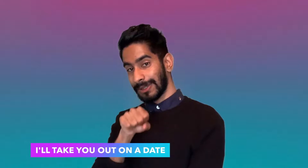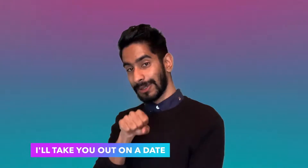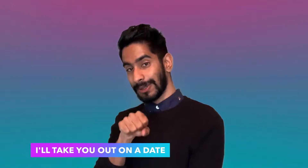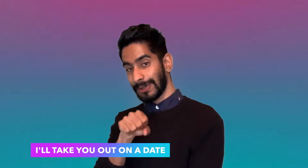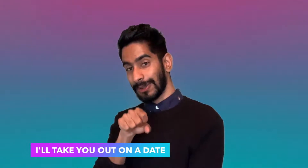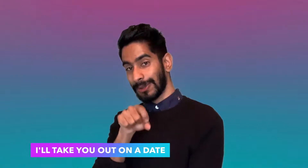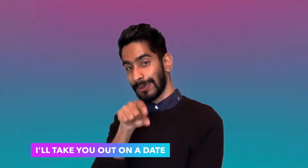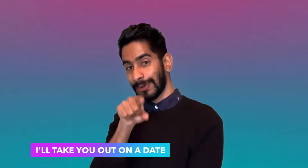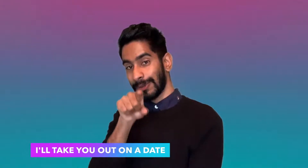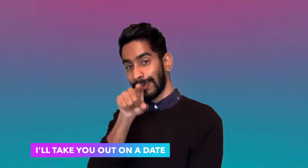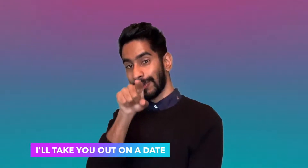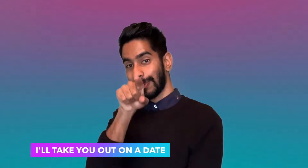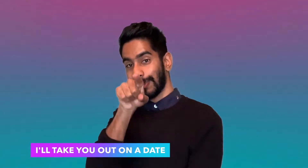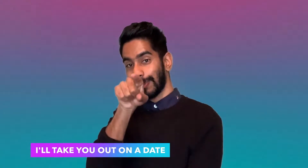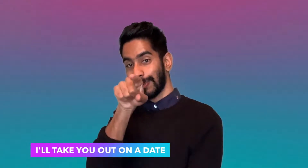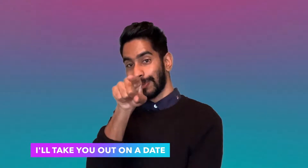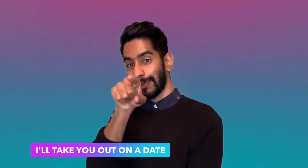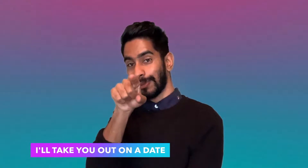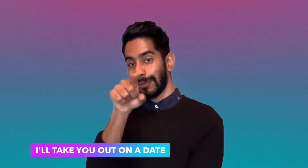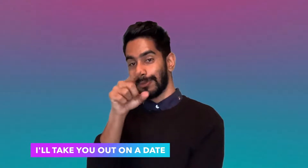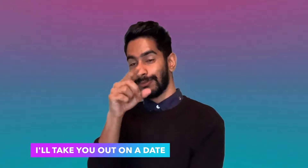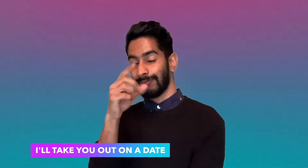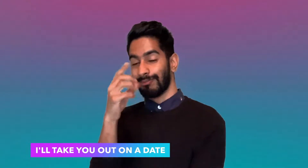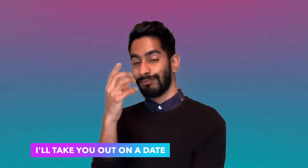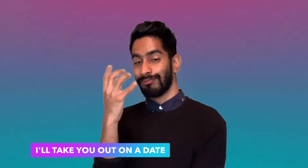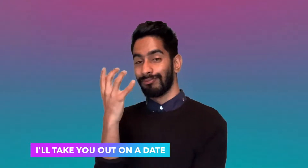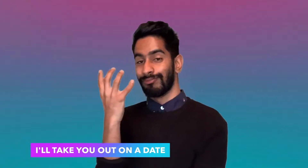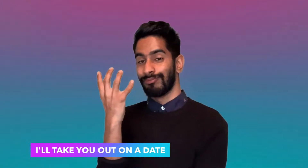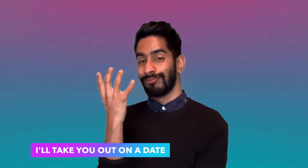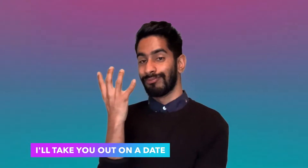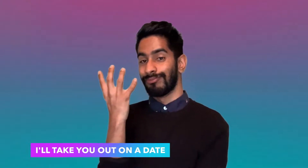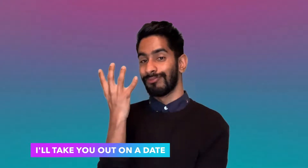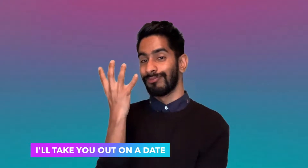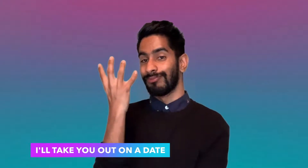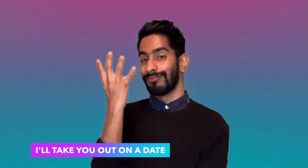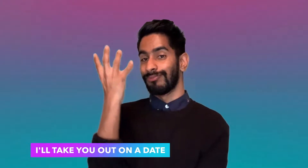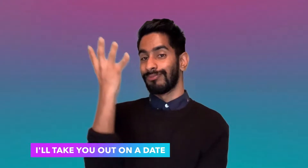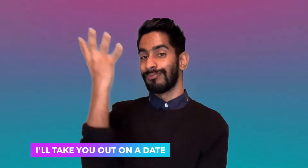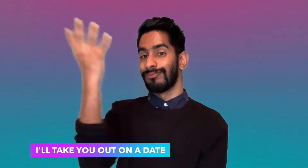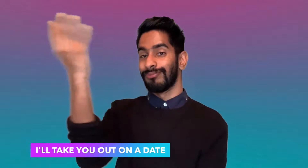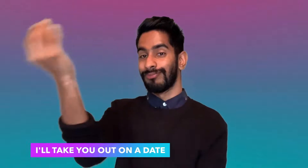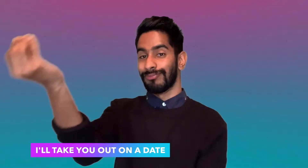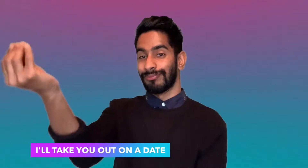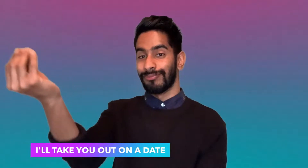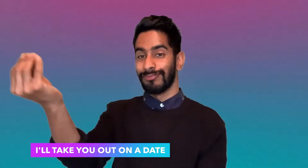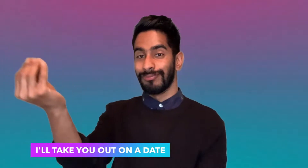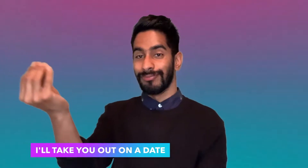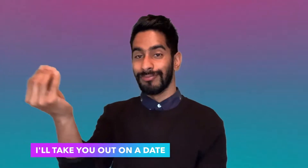I'll take you out